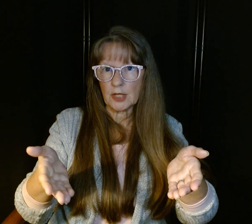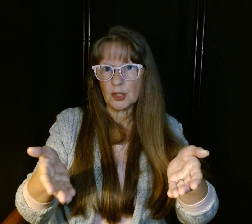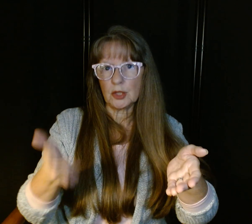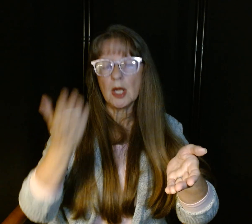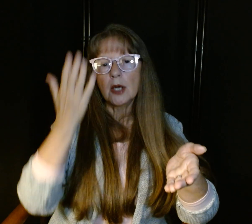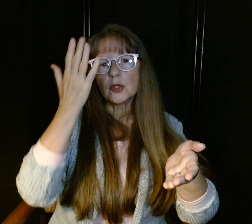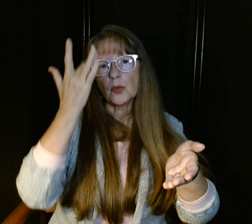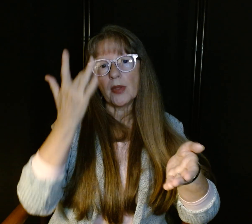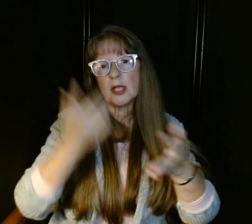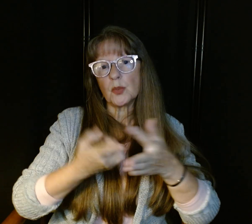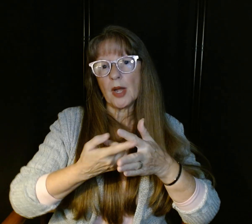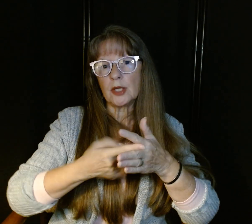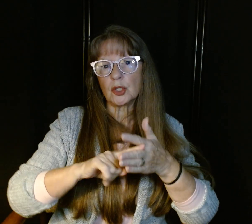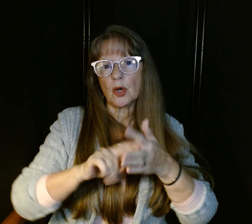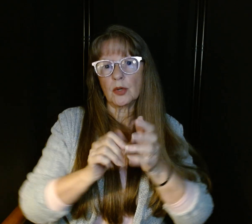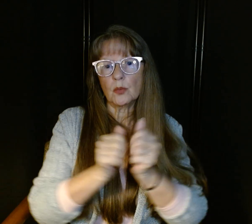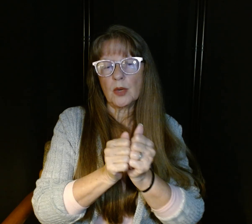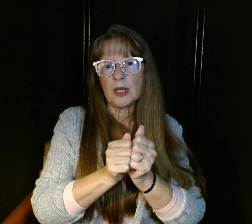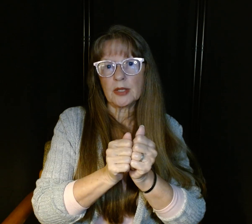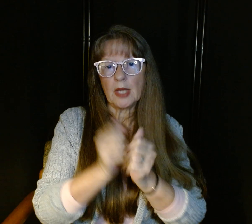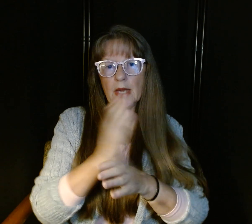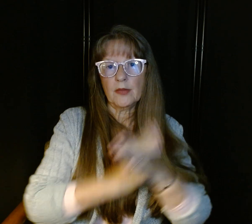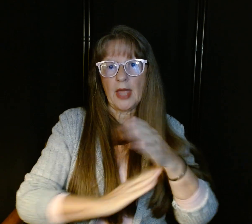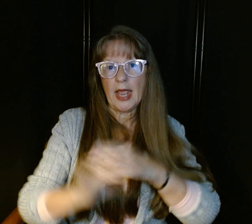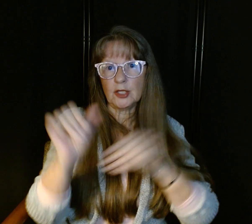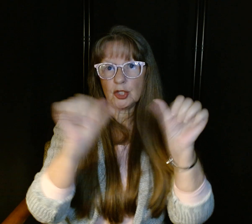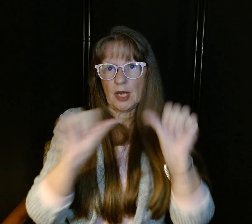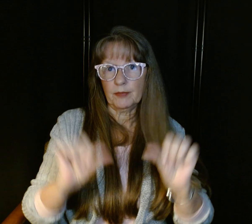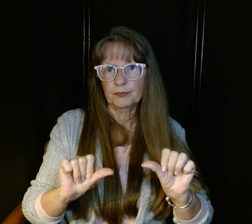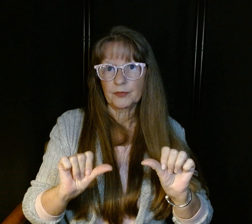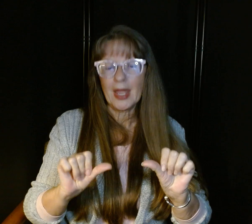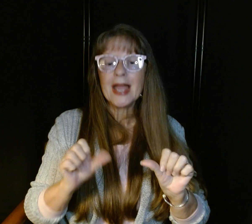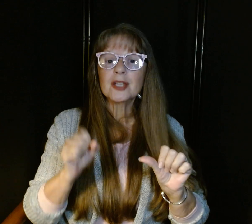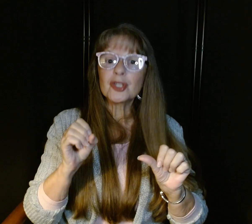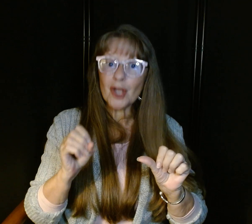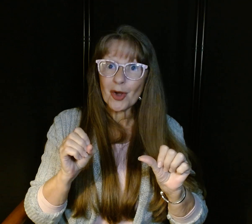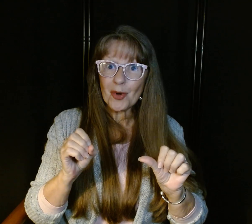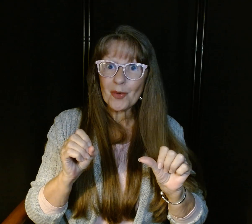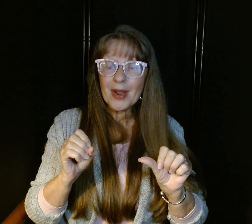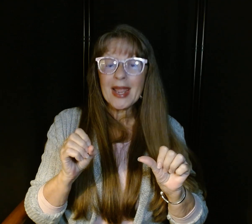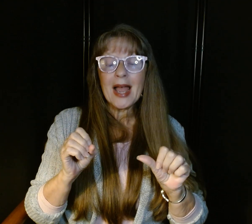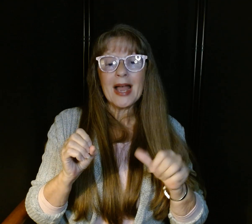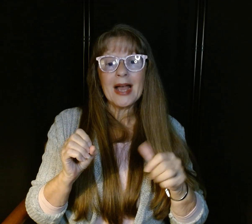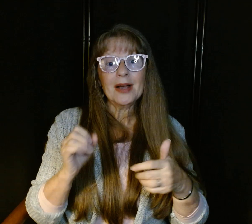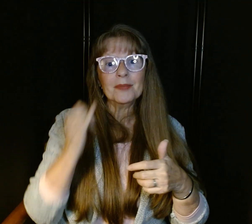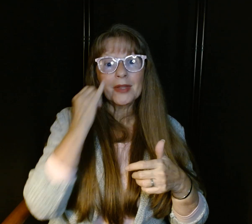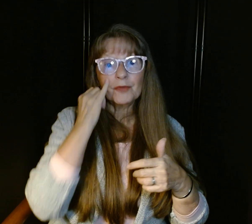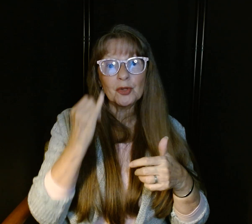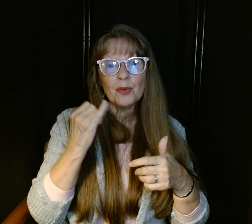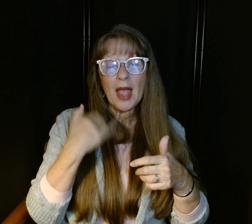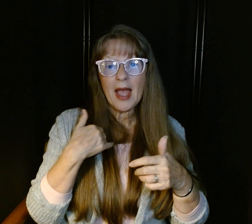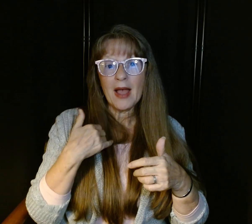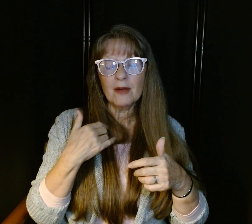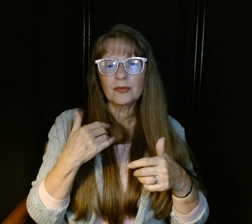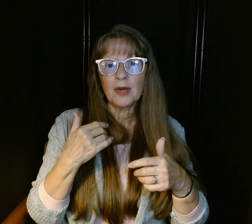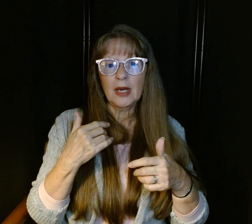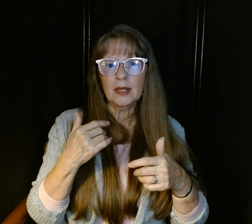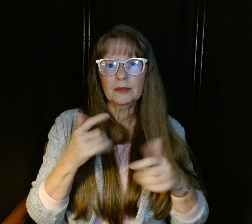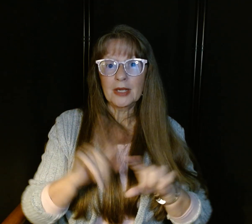conversation. So that's why I started with the hand shape. So, if you have a